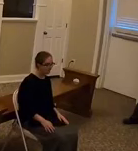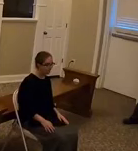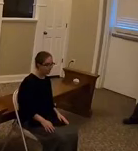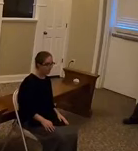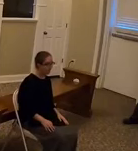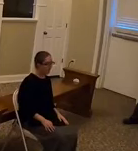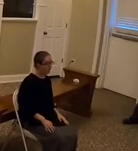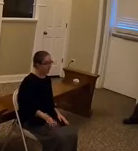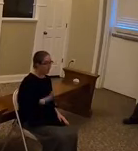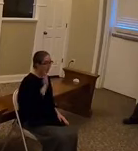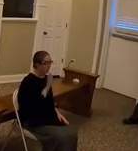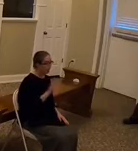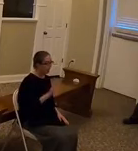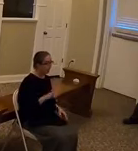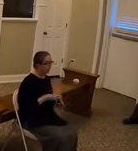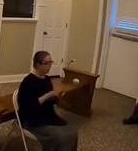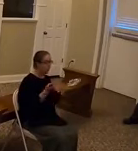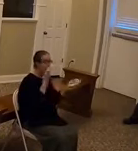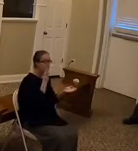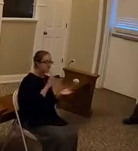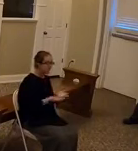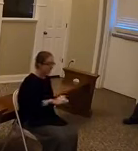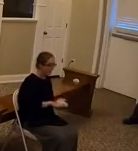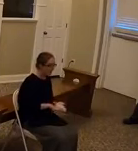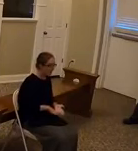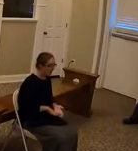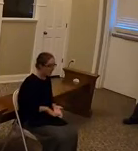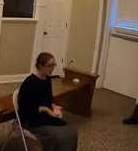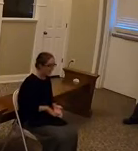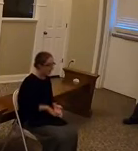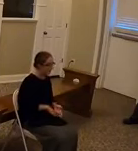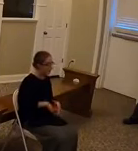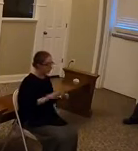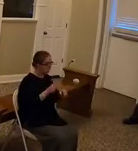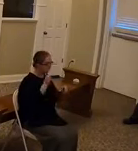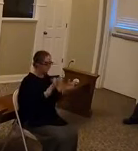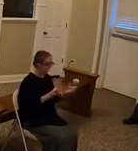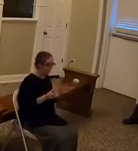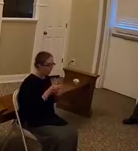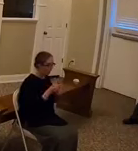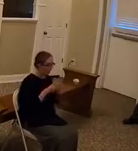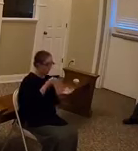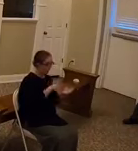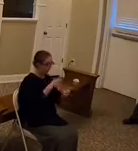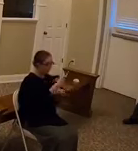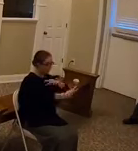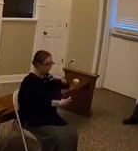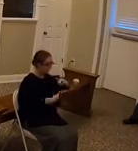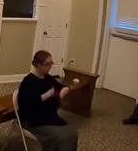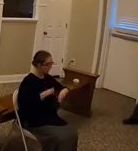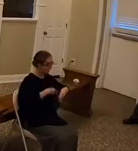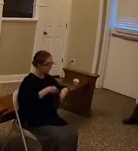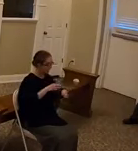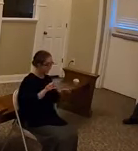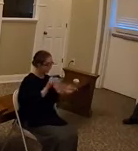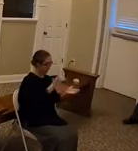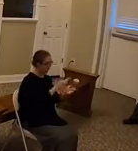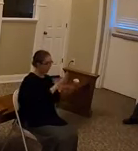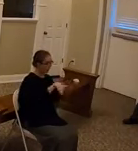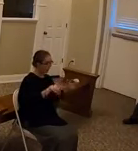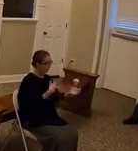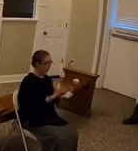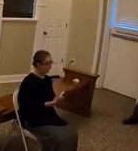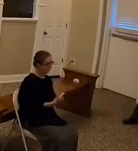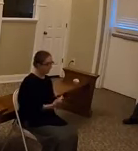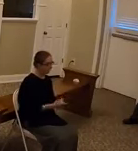the road. It's going to get severe. Amen. It's going to get so you don't want to be a part of this world. But right in the middle of it